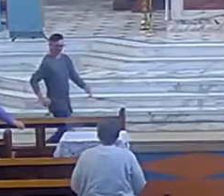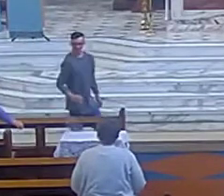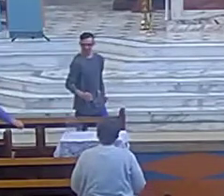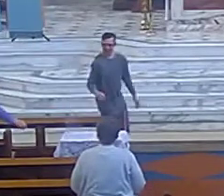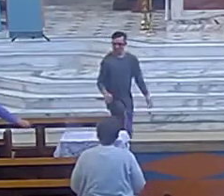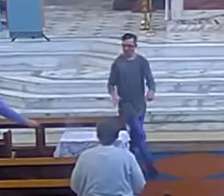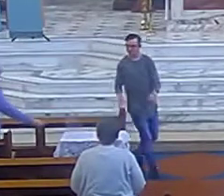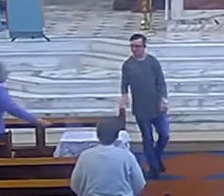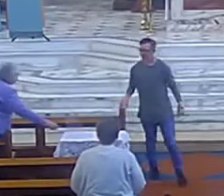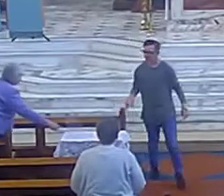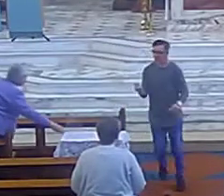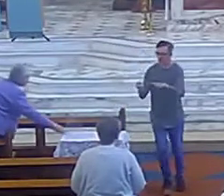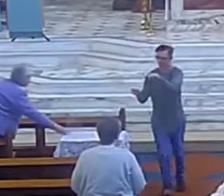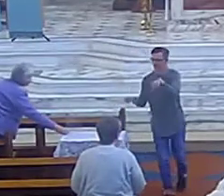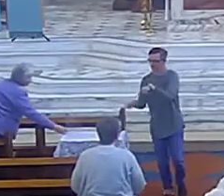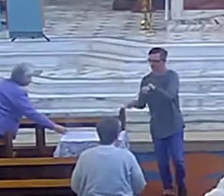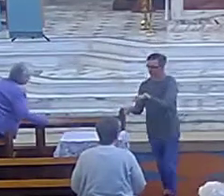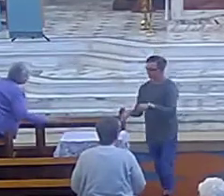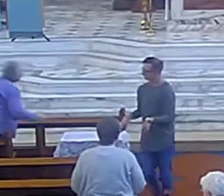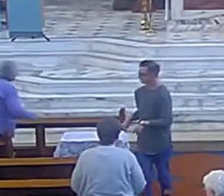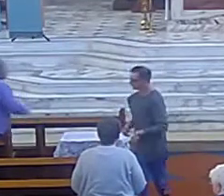Hello. Come on.